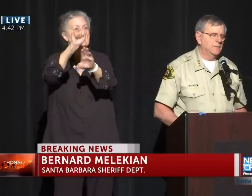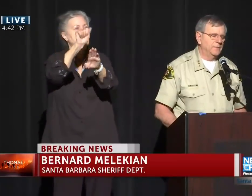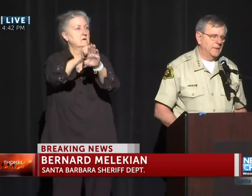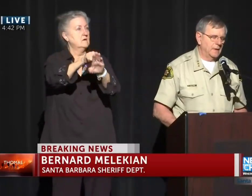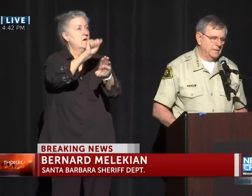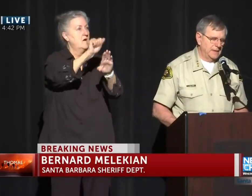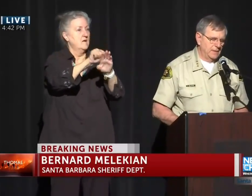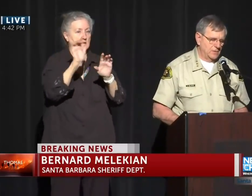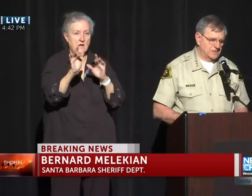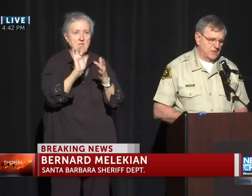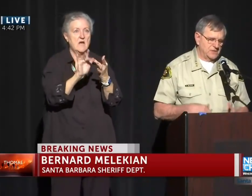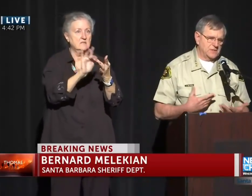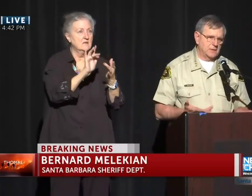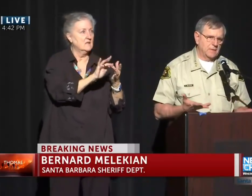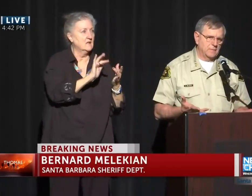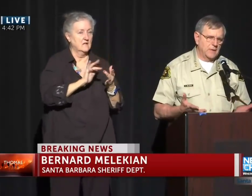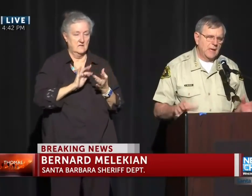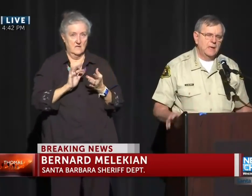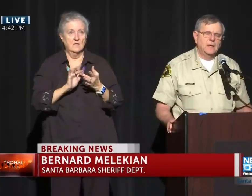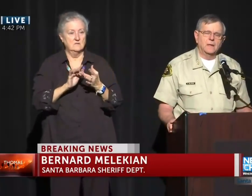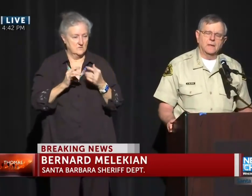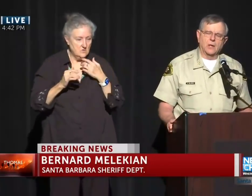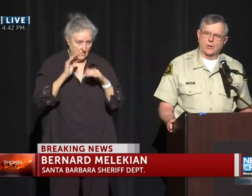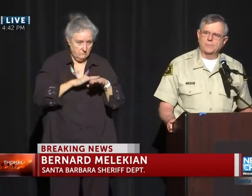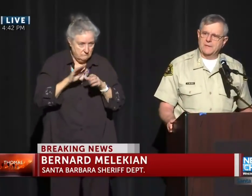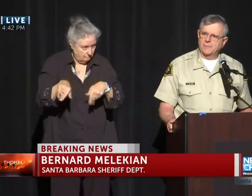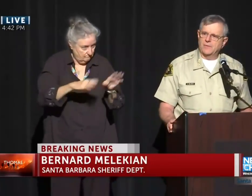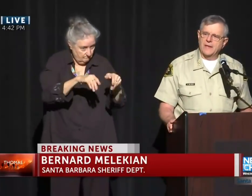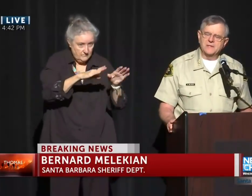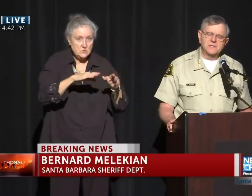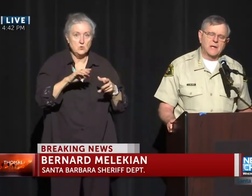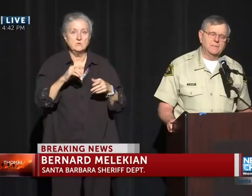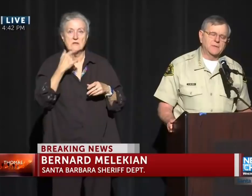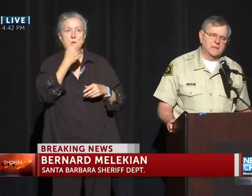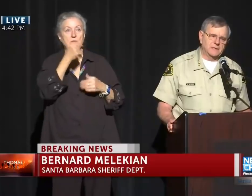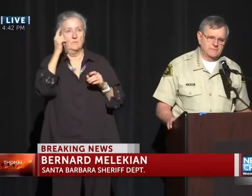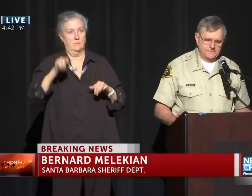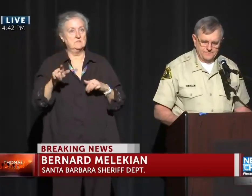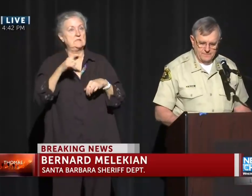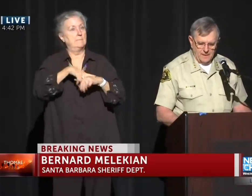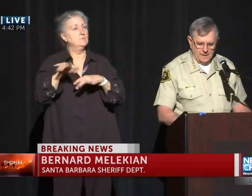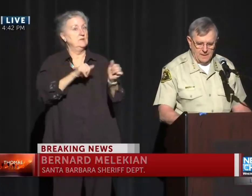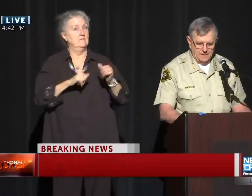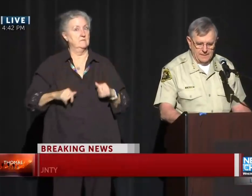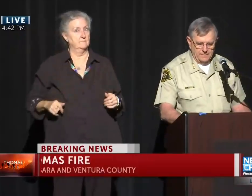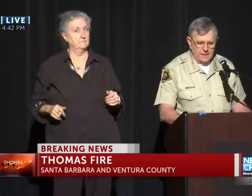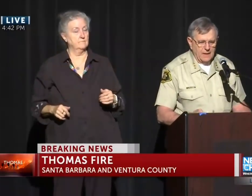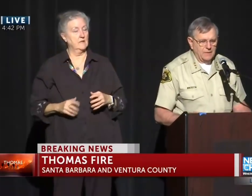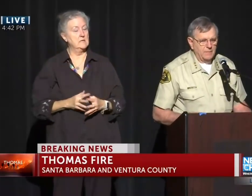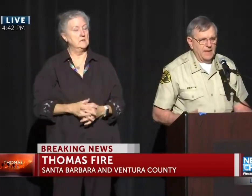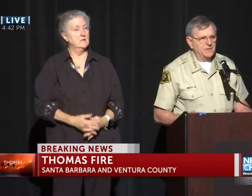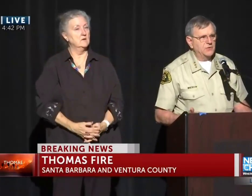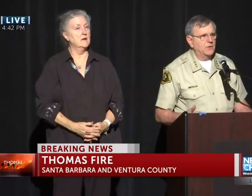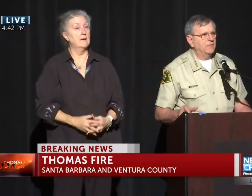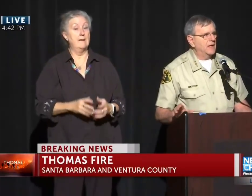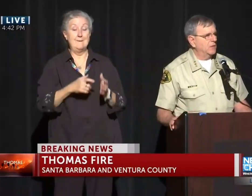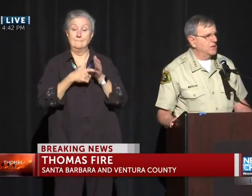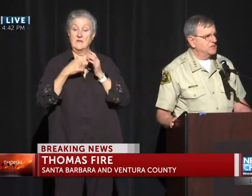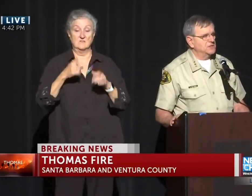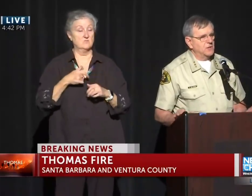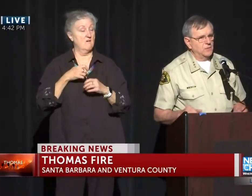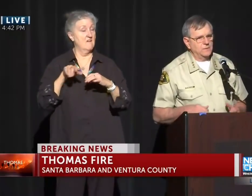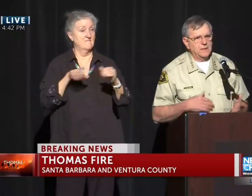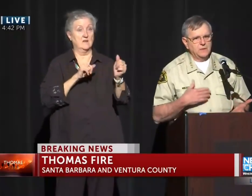contact in those areas to alert people that it's time to leave. The